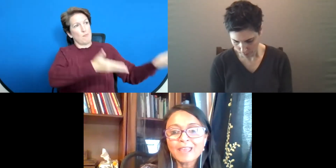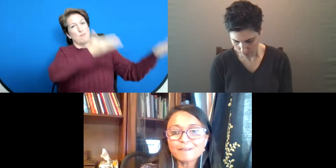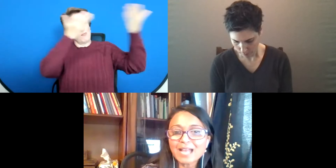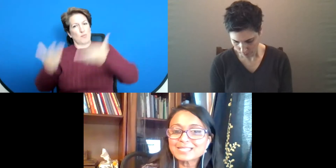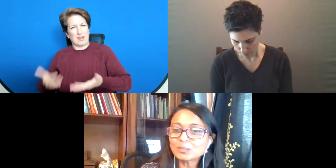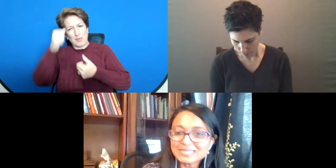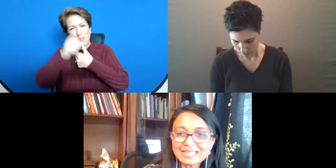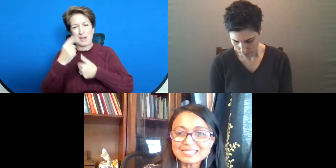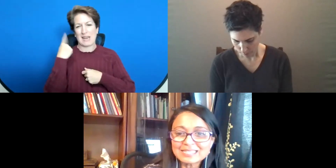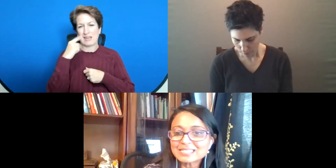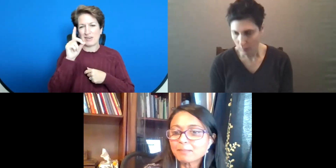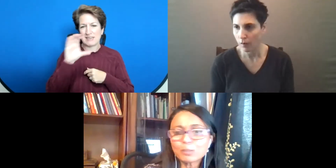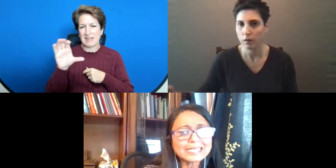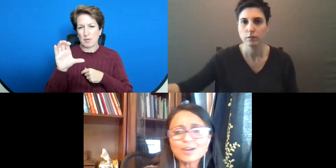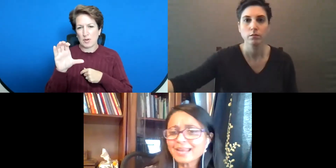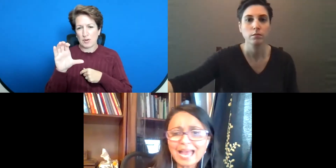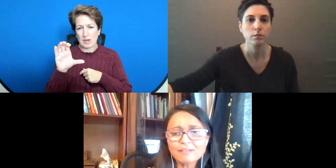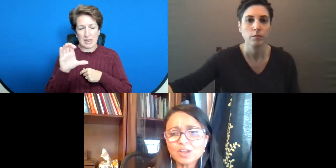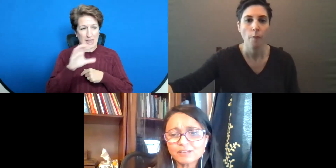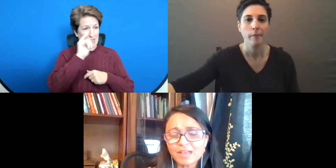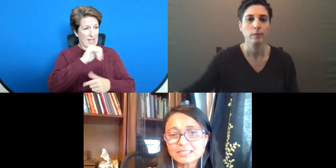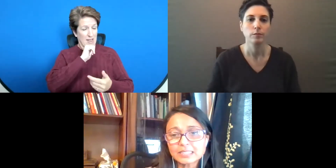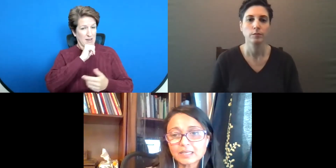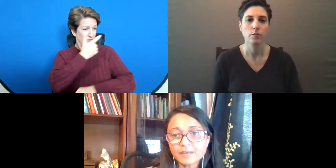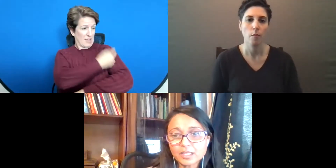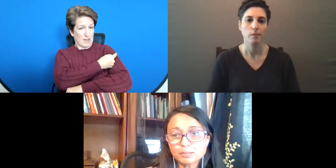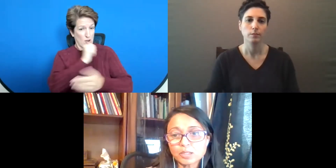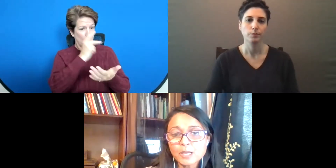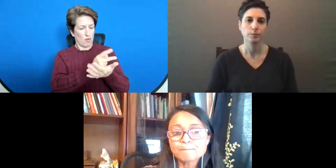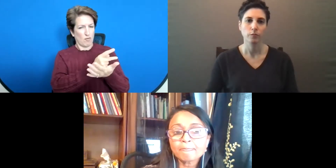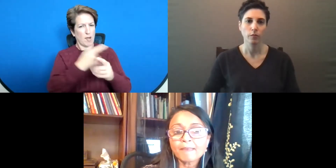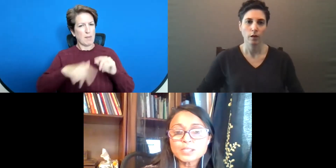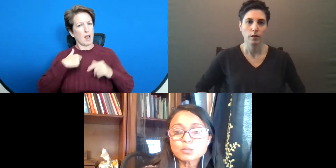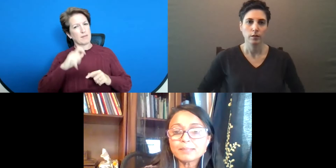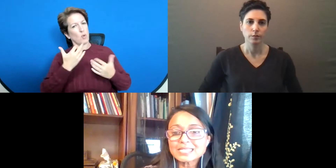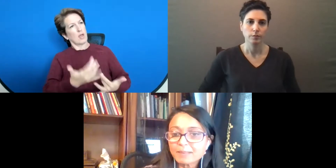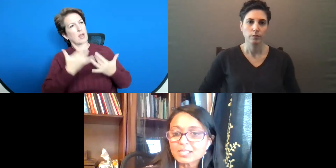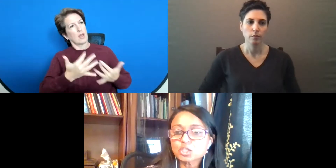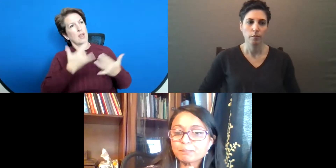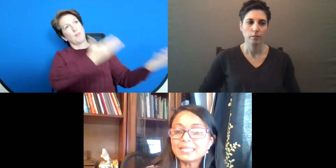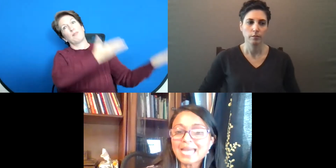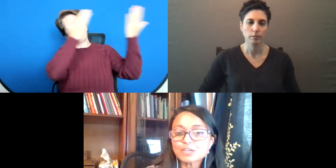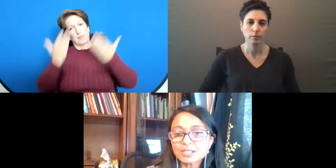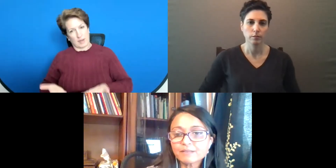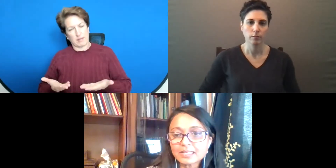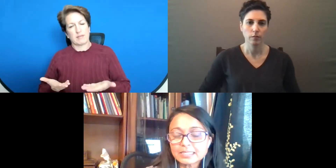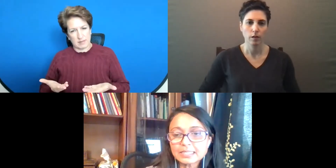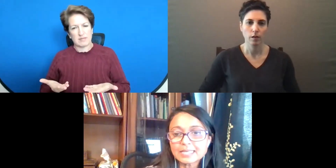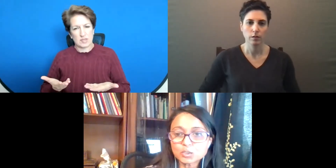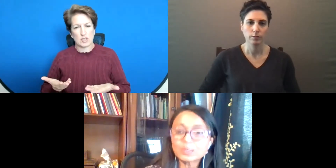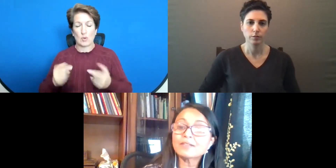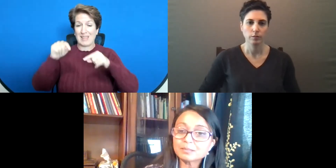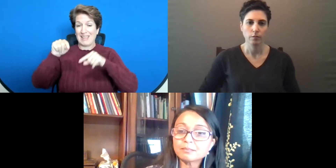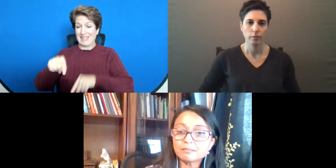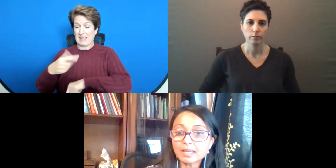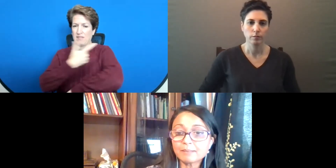year, the vaccine was licensed, but we did not have a lot of vaccine available. This will be a special pediatric